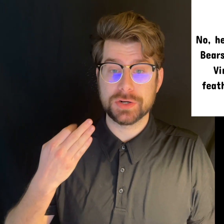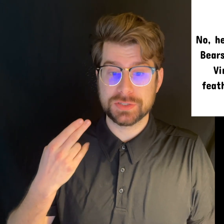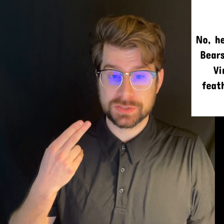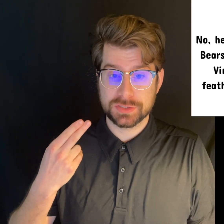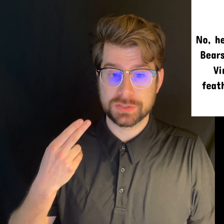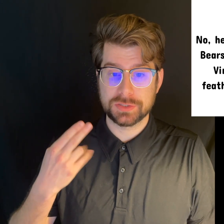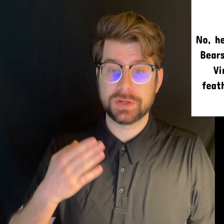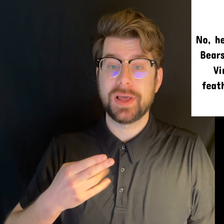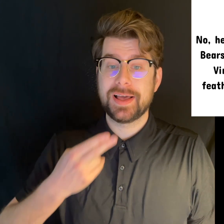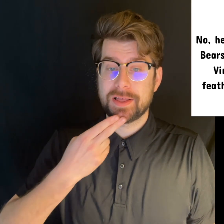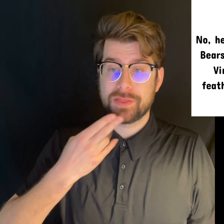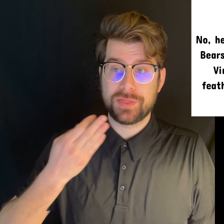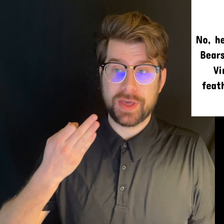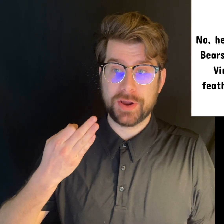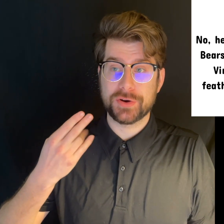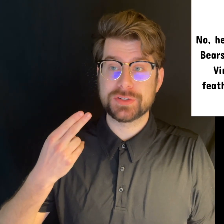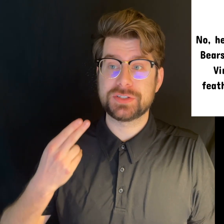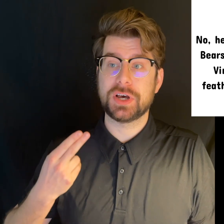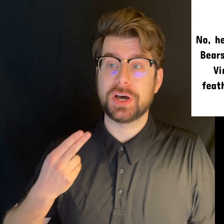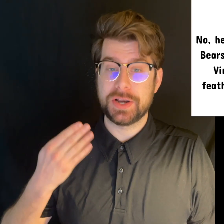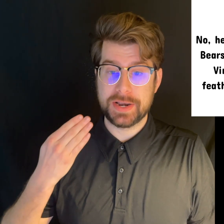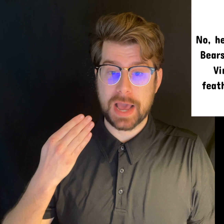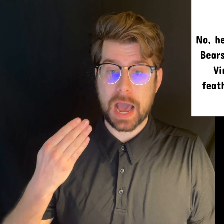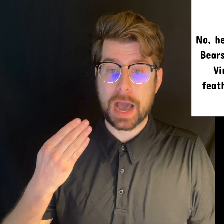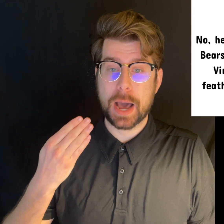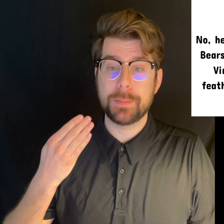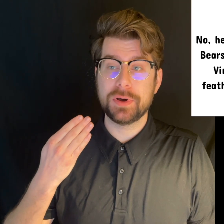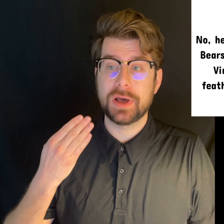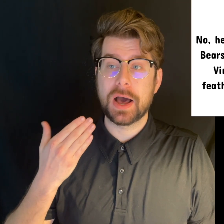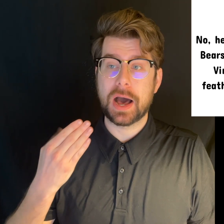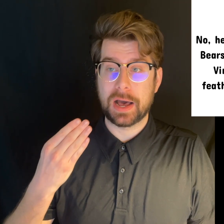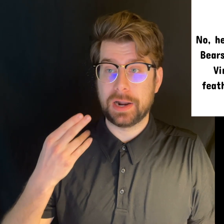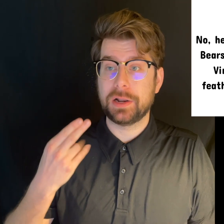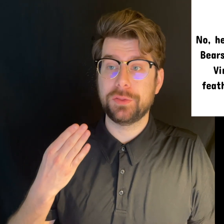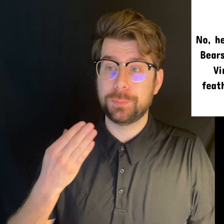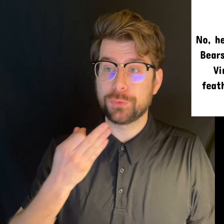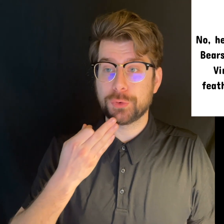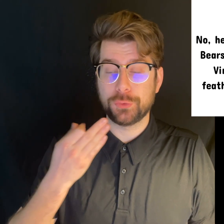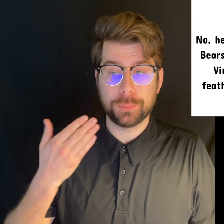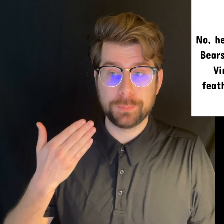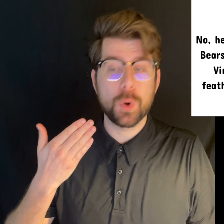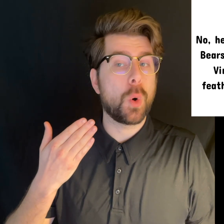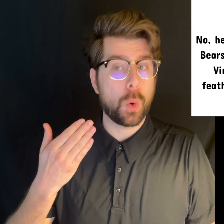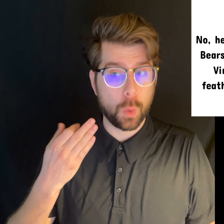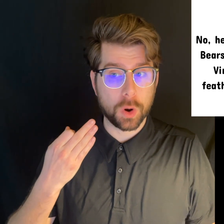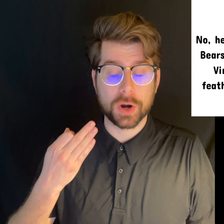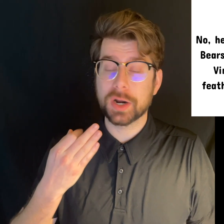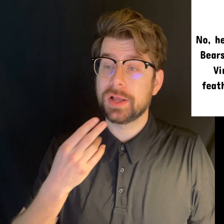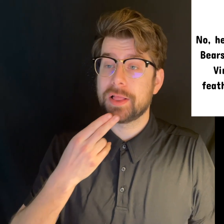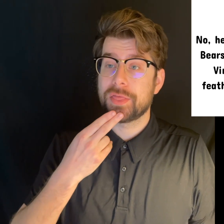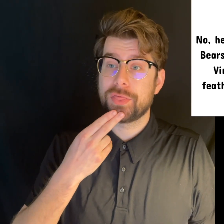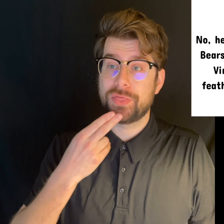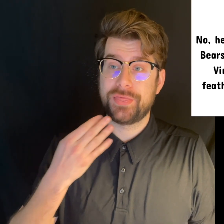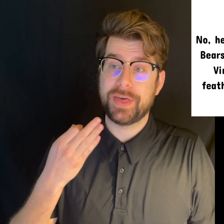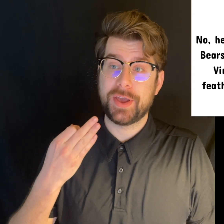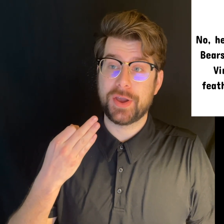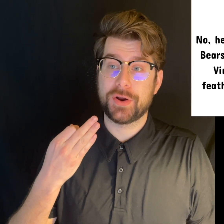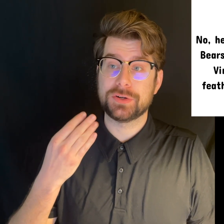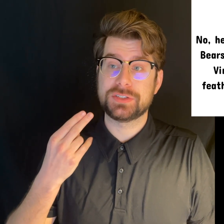bears. There's a knob on the broom, or there's